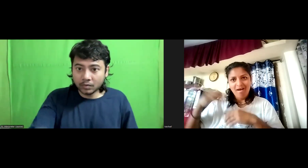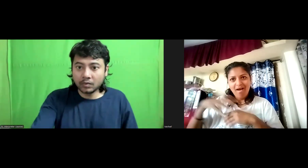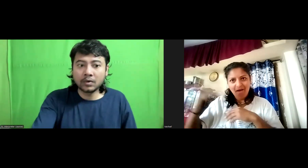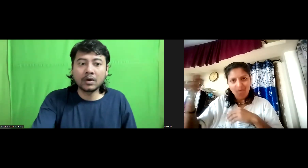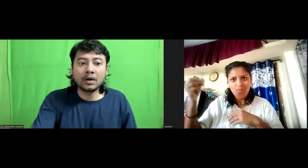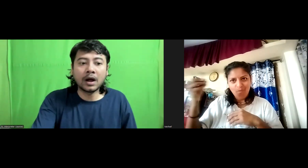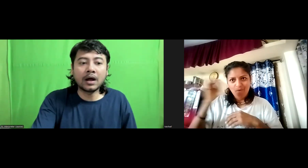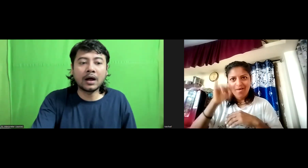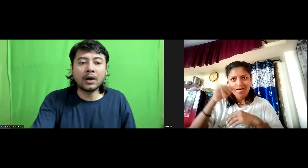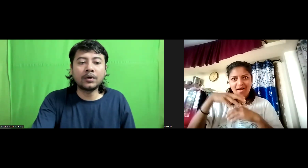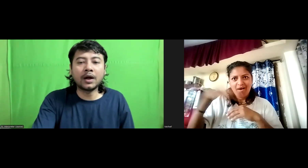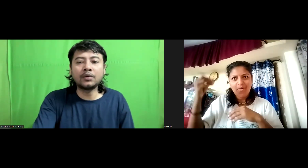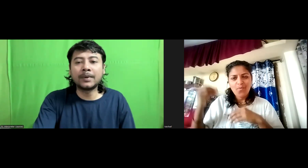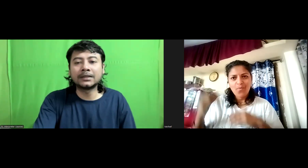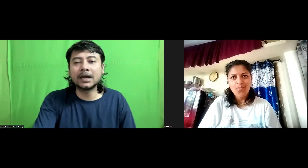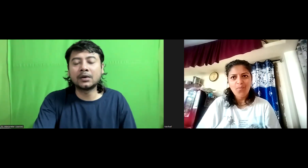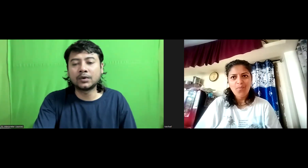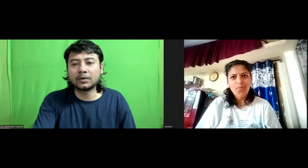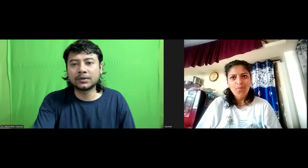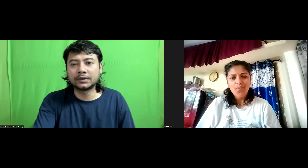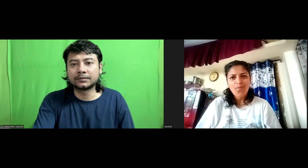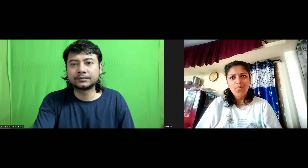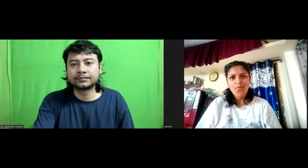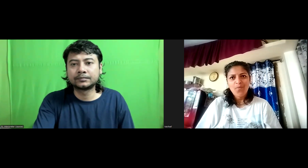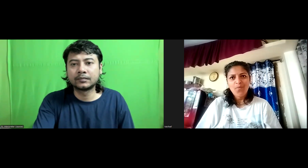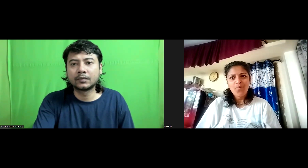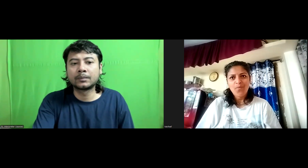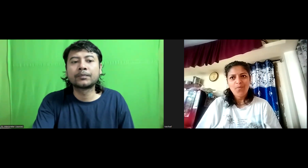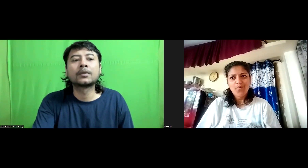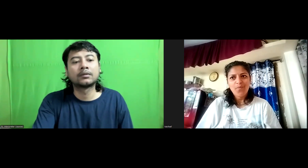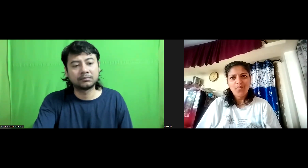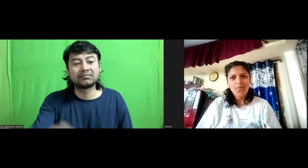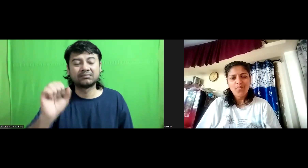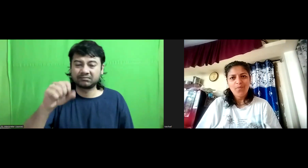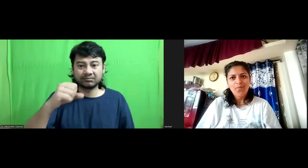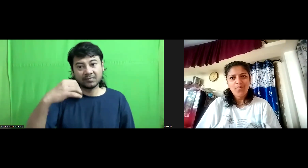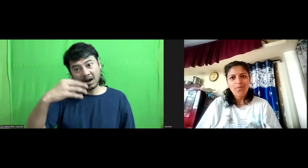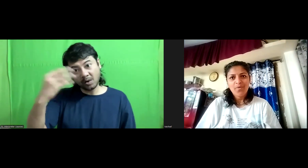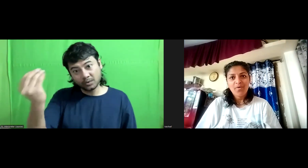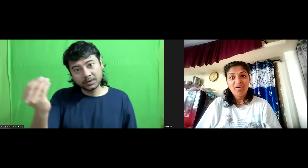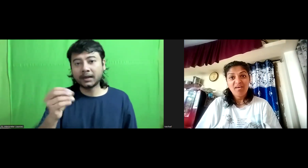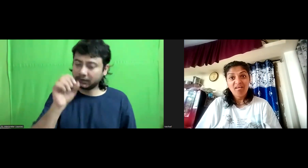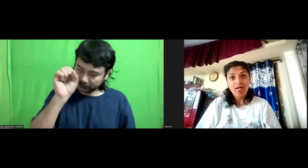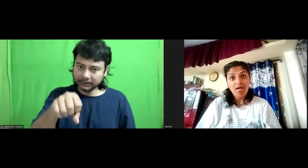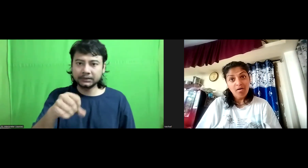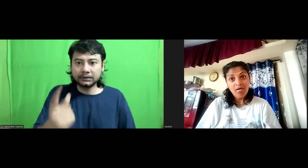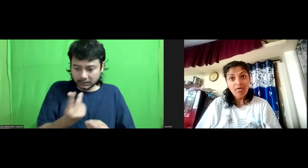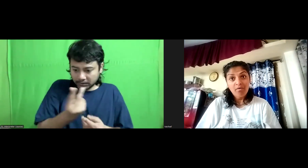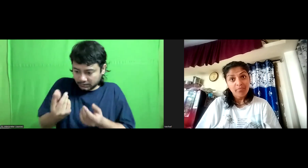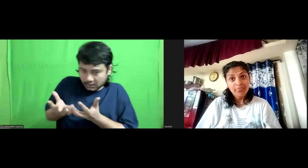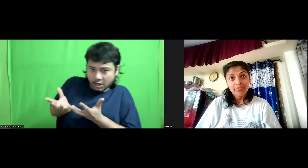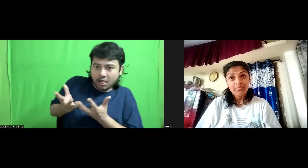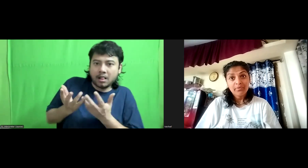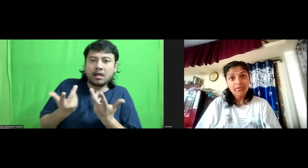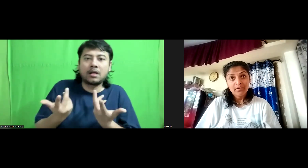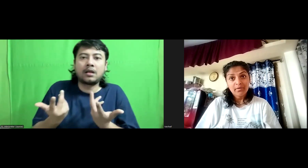burn out and then put it again? So Out, you can Mataji, out, outside. outside. Yeah, outside. That's what I just told. Not just one,